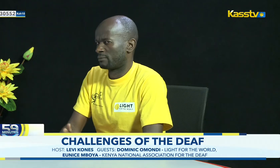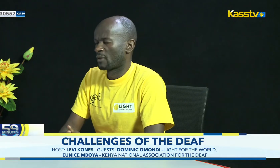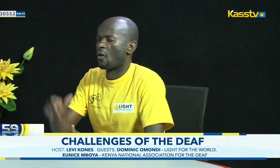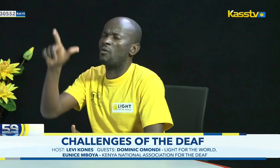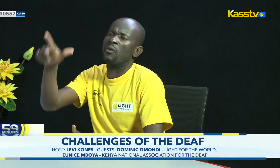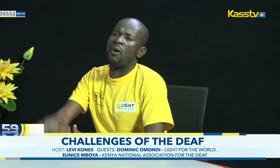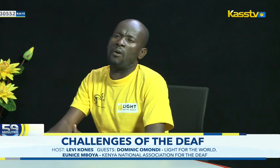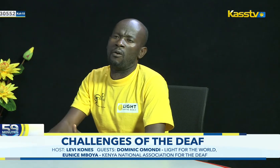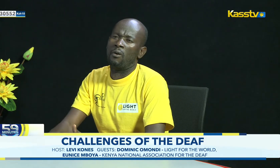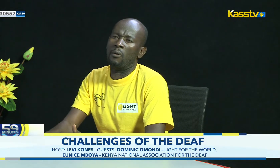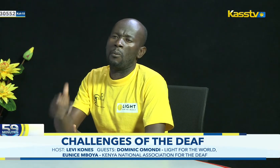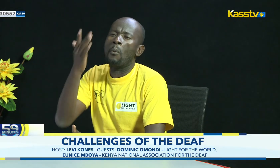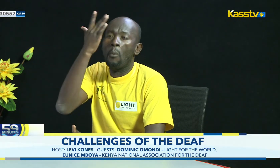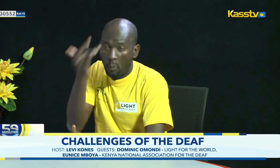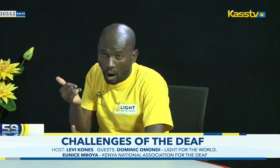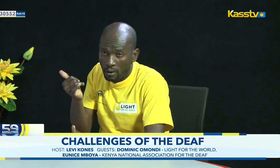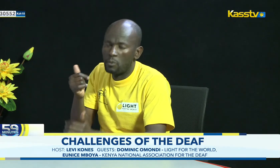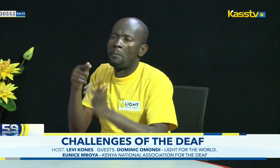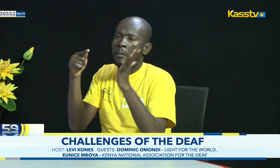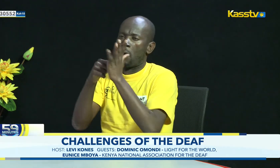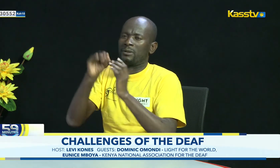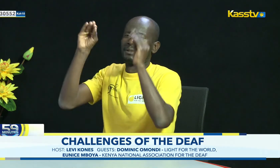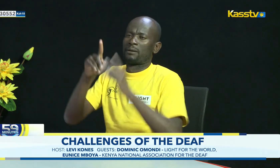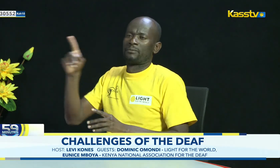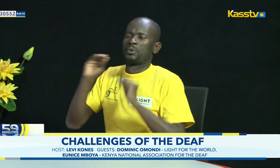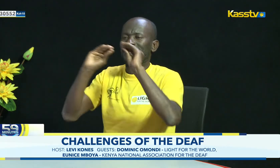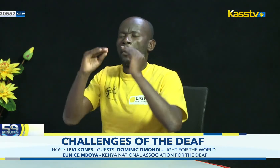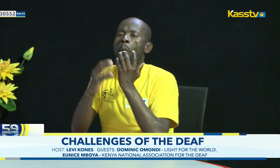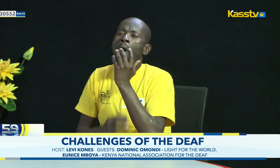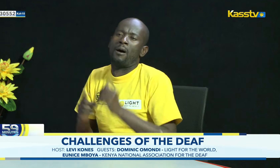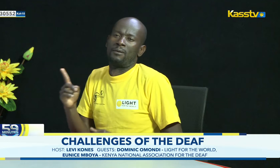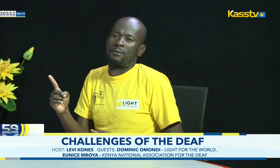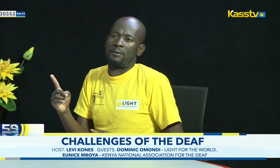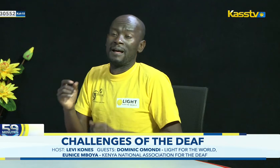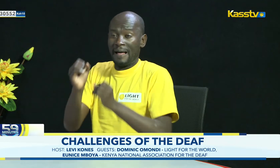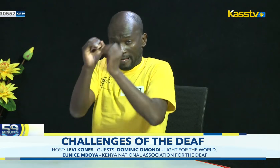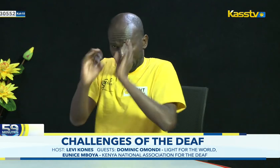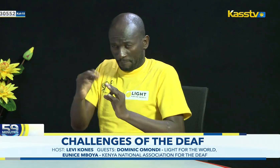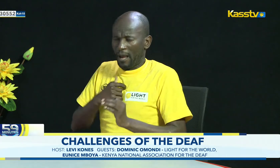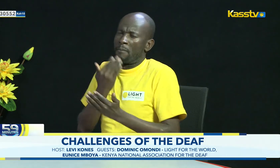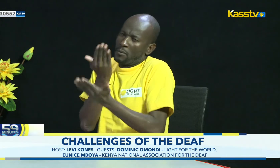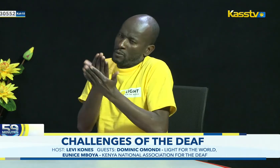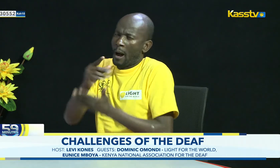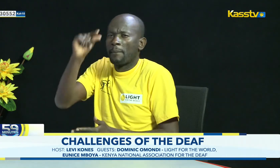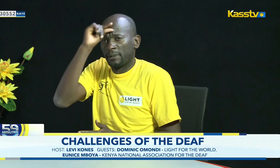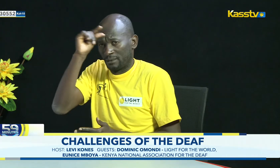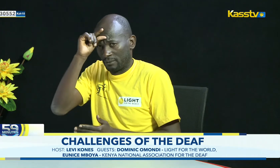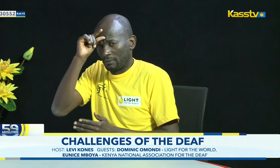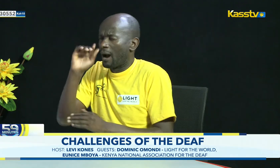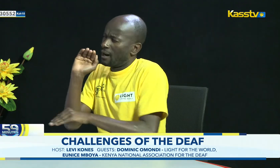aspect. So if that is happening, how do you think will be the performance of that particular deaf student? Okay, definitely poor, and